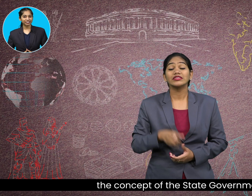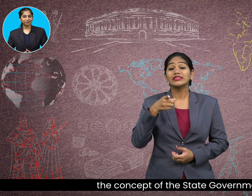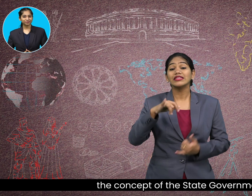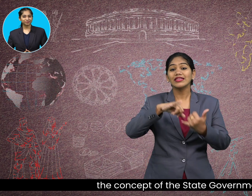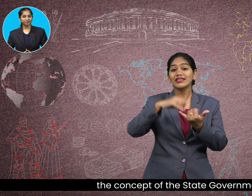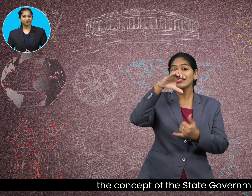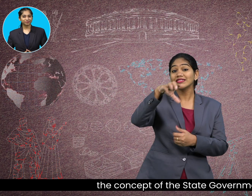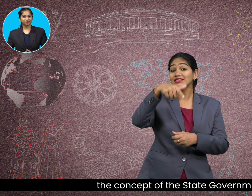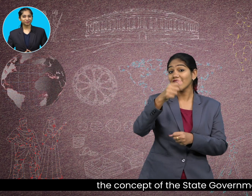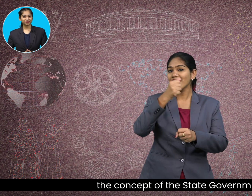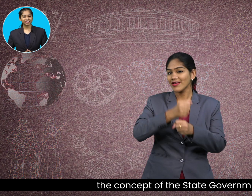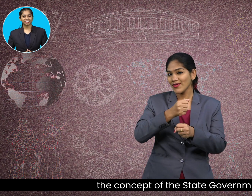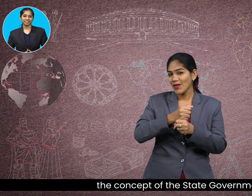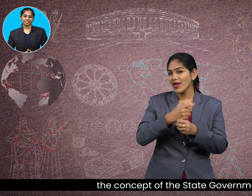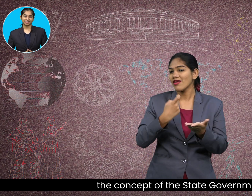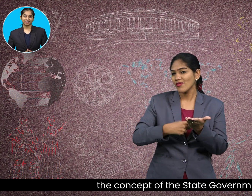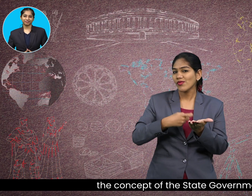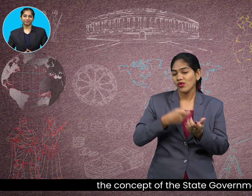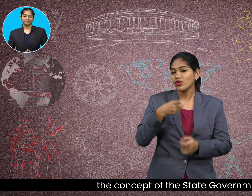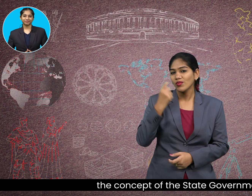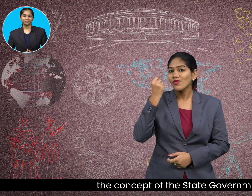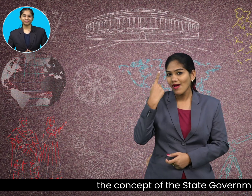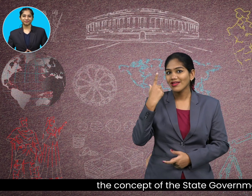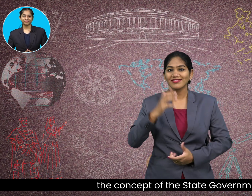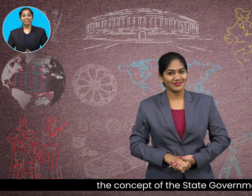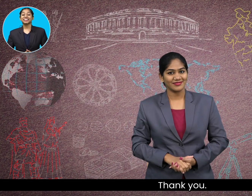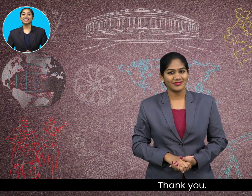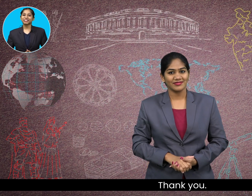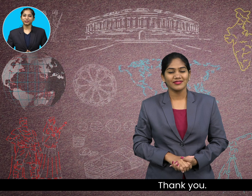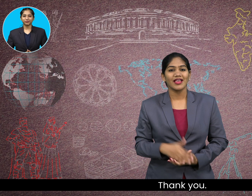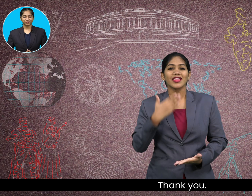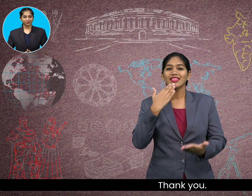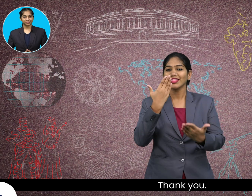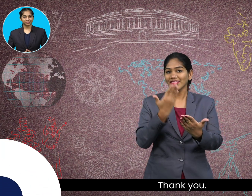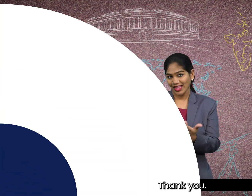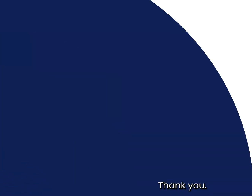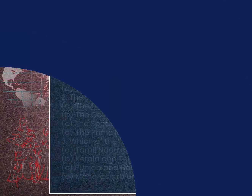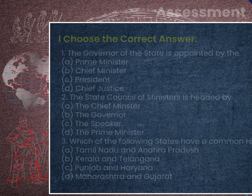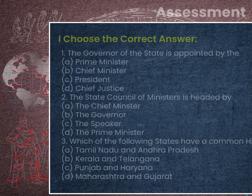government. Thank you.